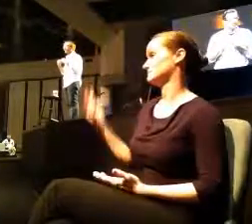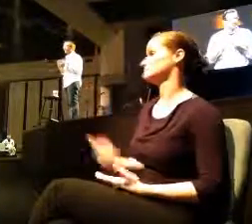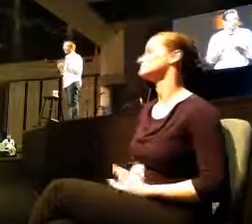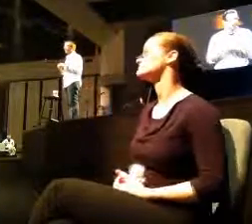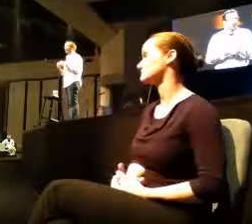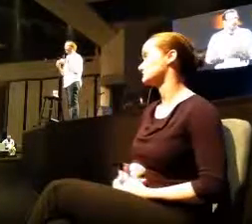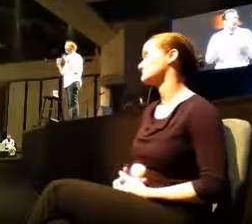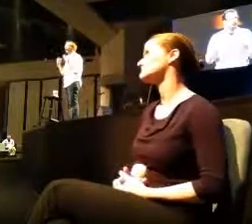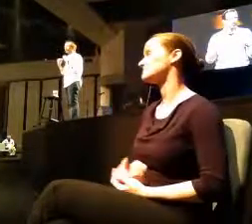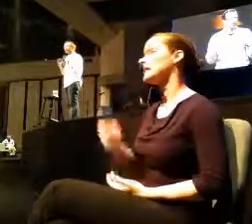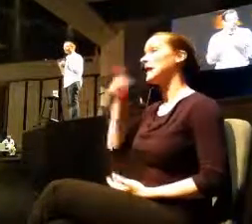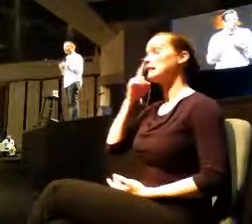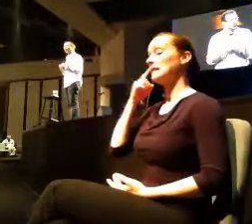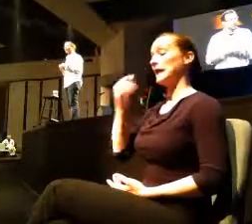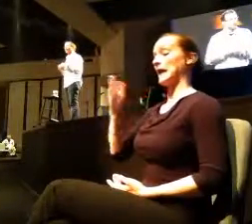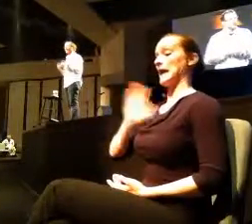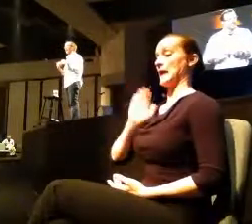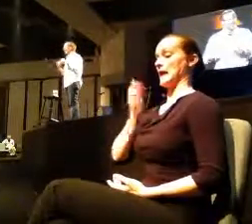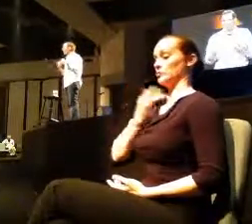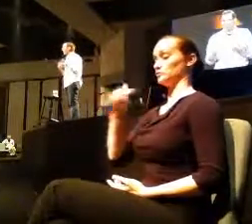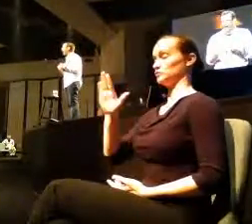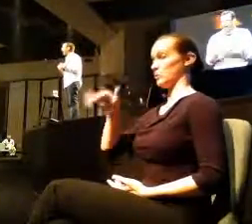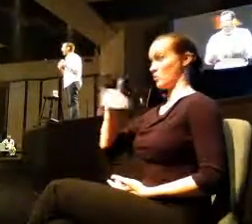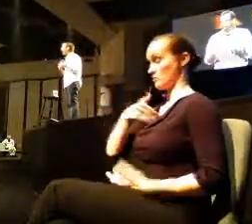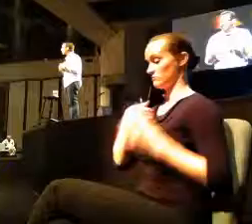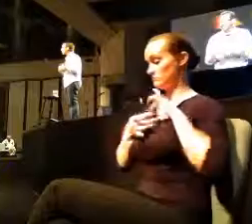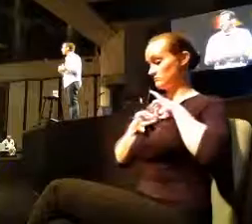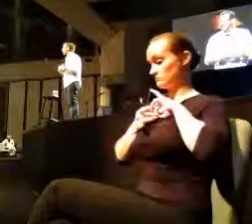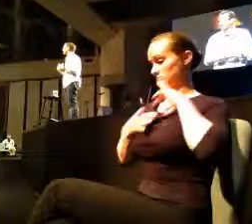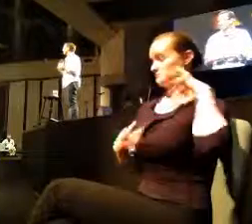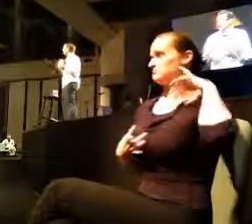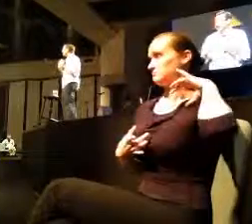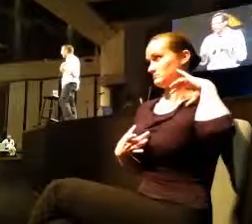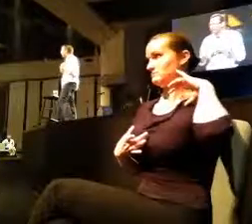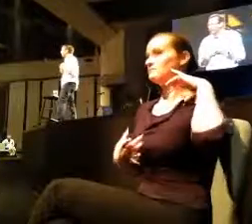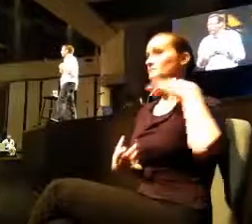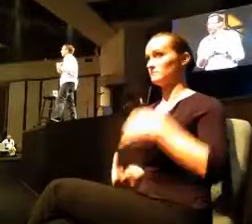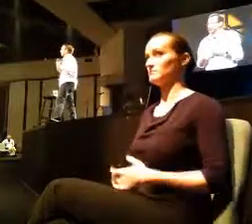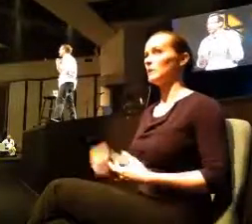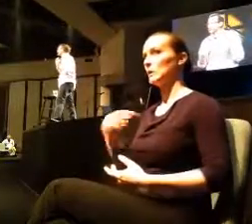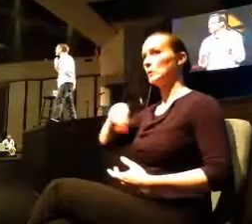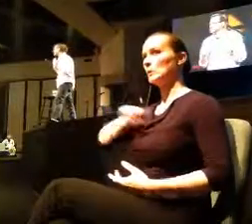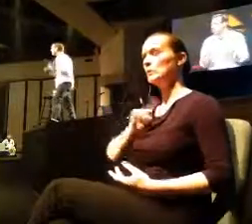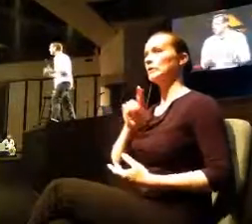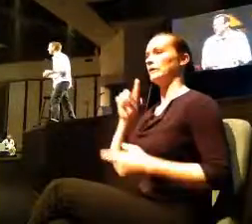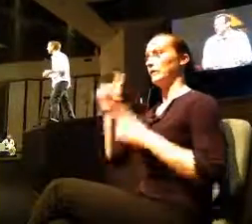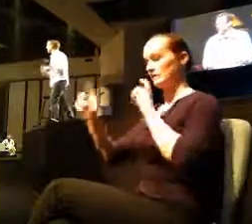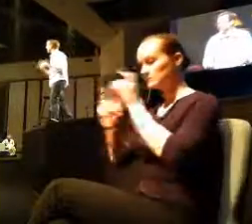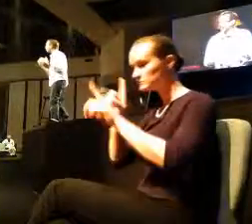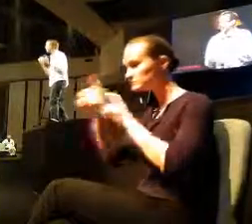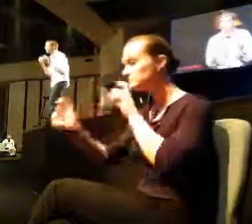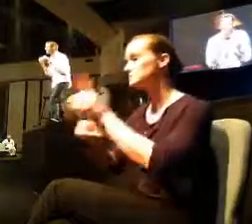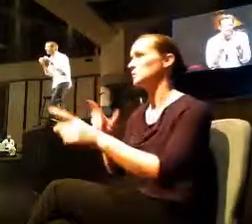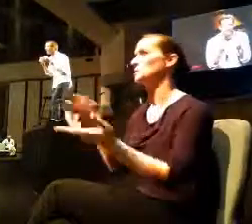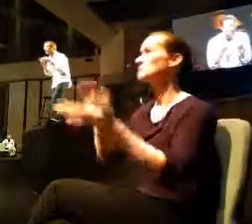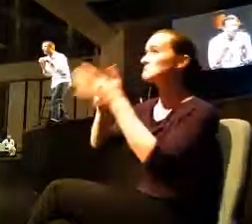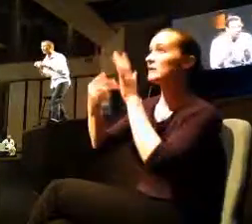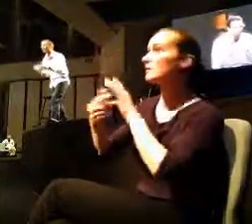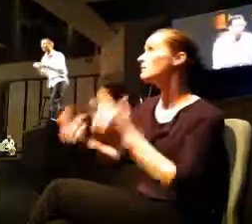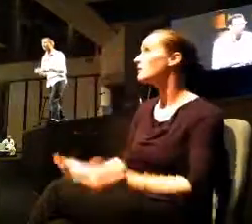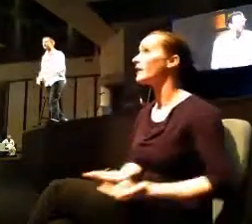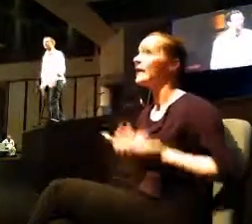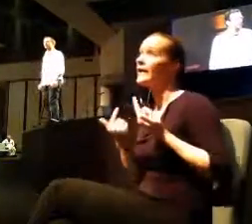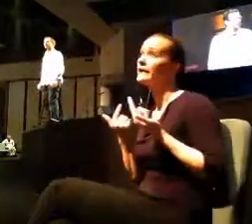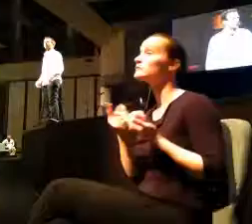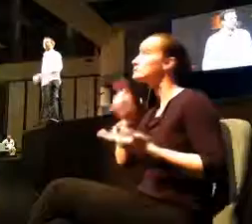some ways from our own souls. And we're asking questions about the soul. What is the meaning of life? What is a